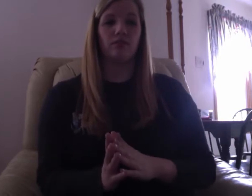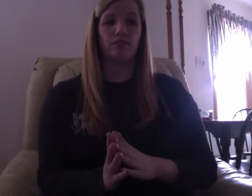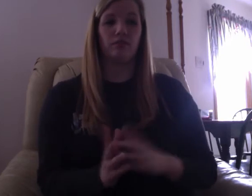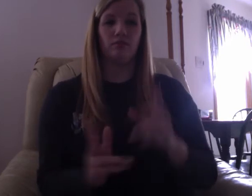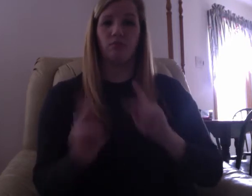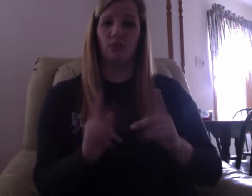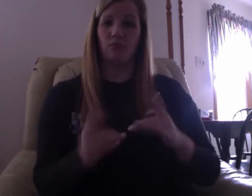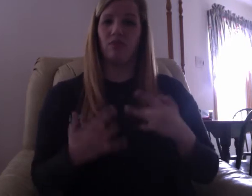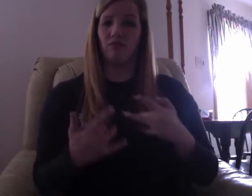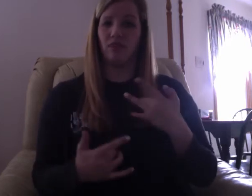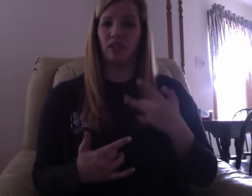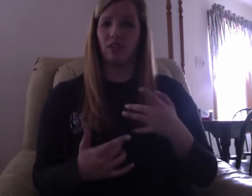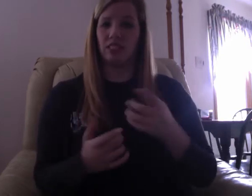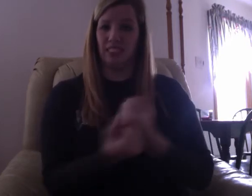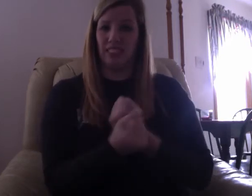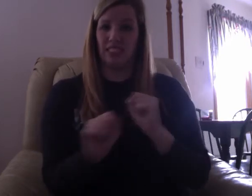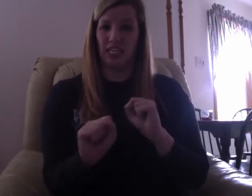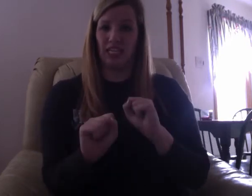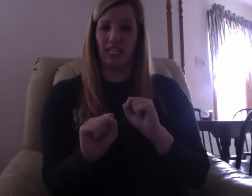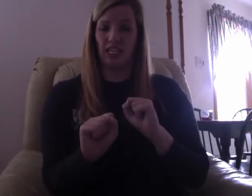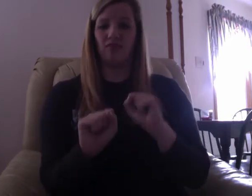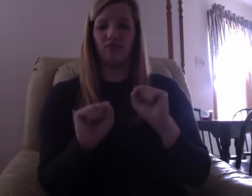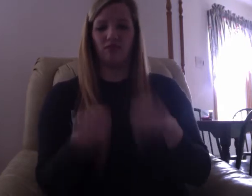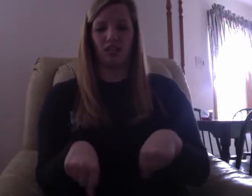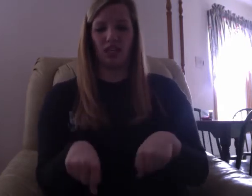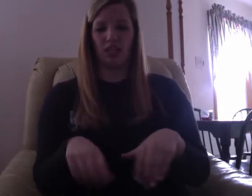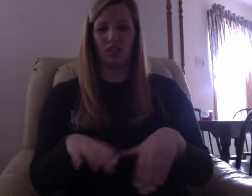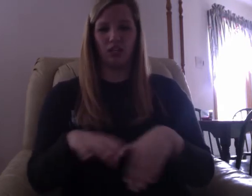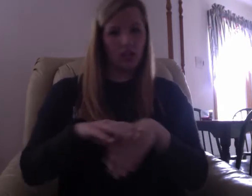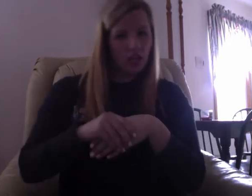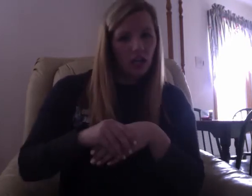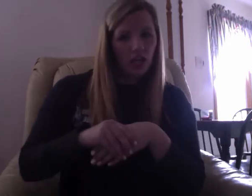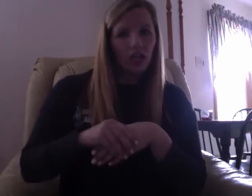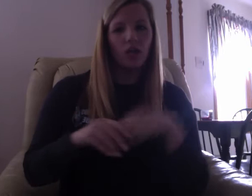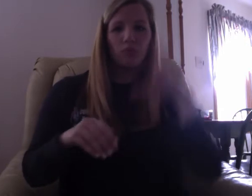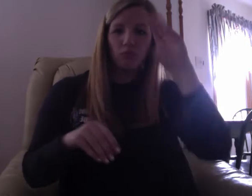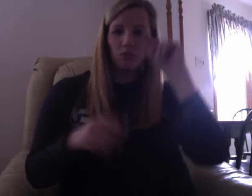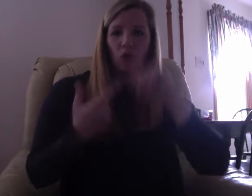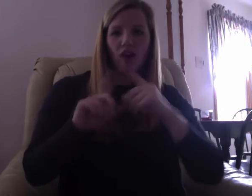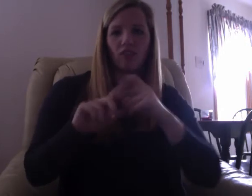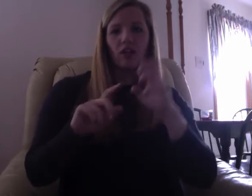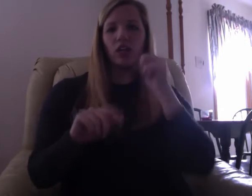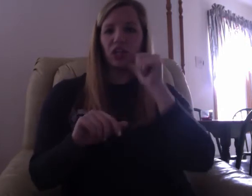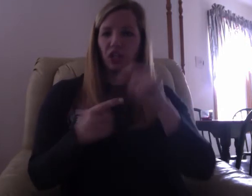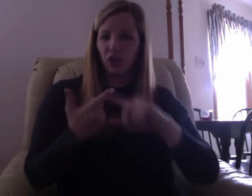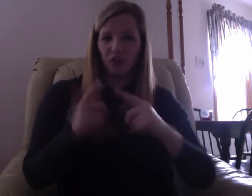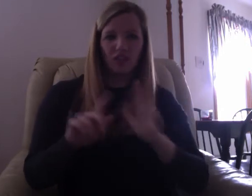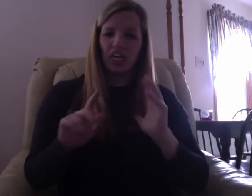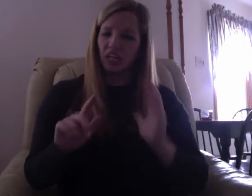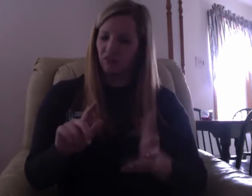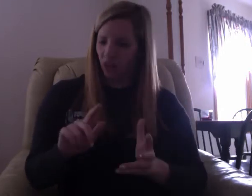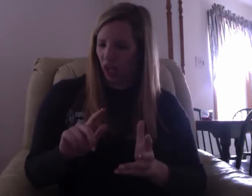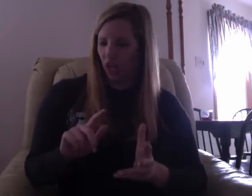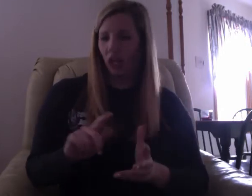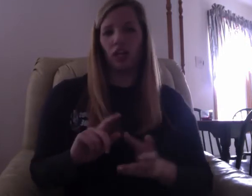safe and that they can be themselves. They can, hold the hands of their boyfriend or their girlfriend that they're seeing at that time, and also that nobody's going to judge them